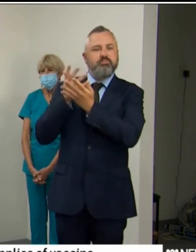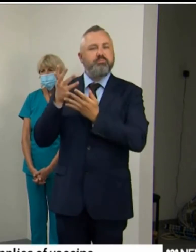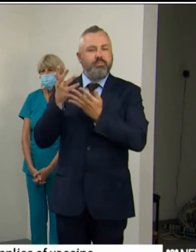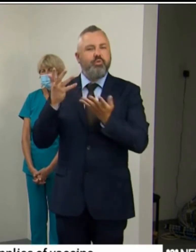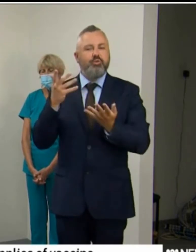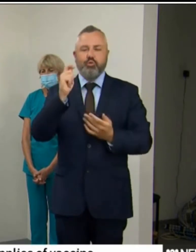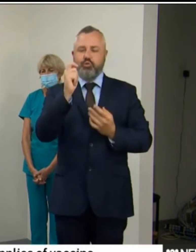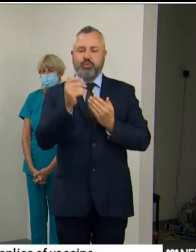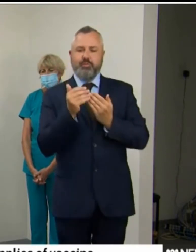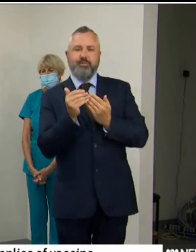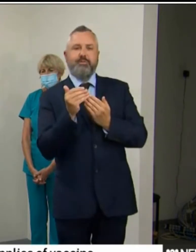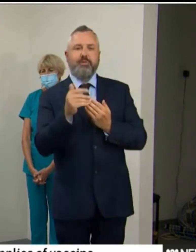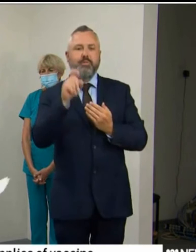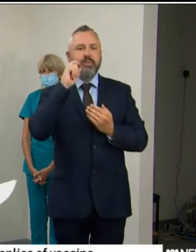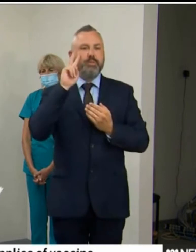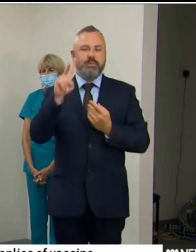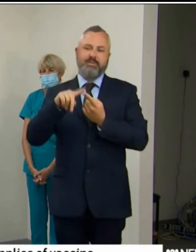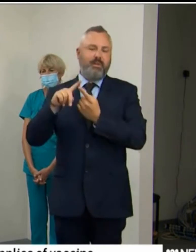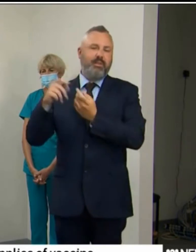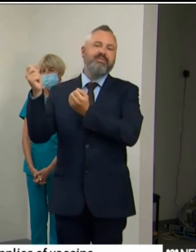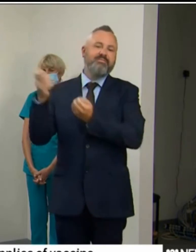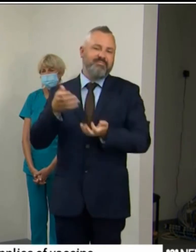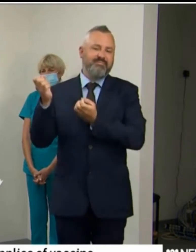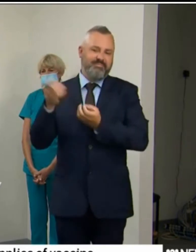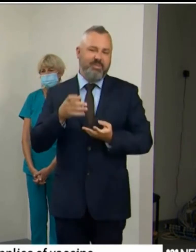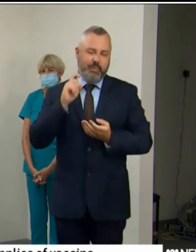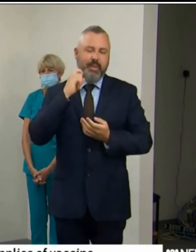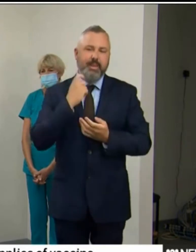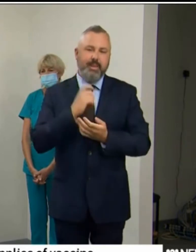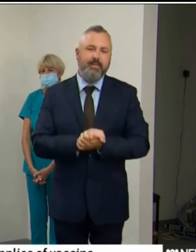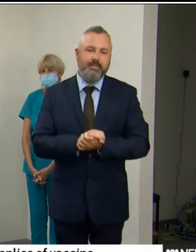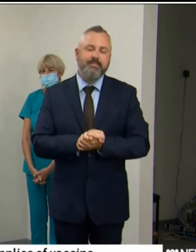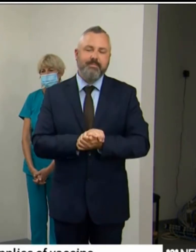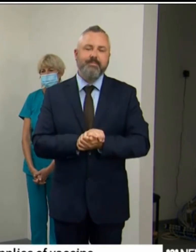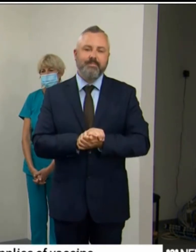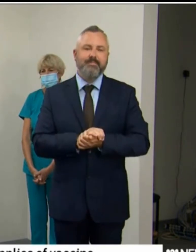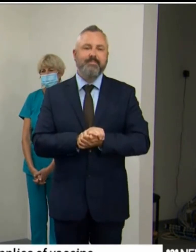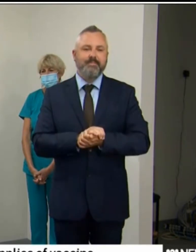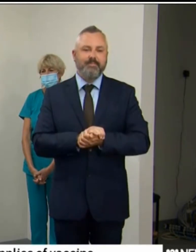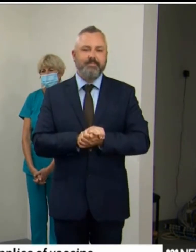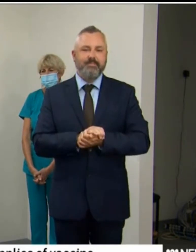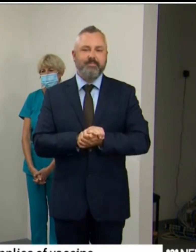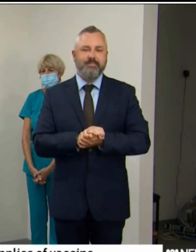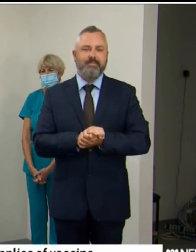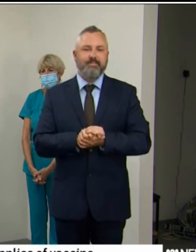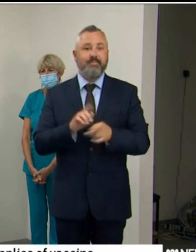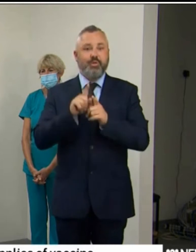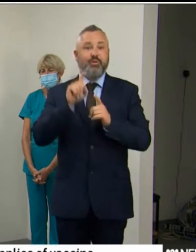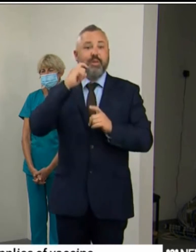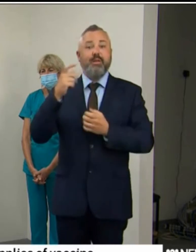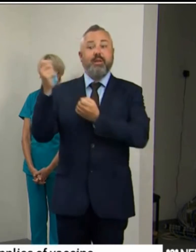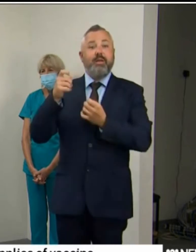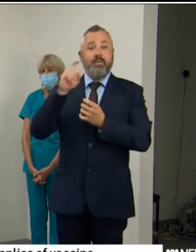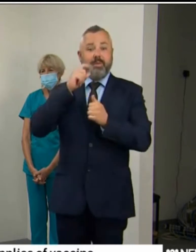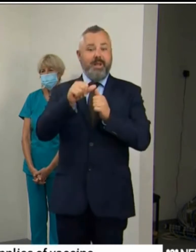the continuity of supplies it doesn't just continue but is slightly better than we'd hoped. We never